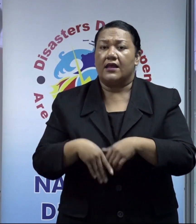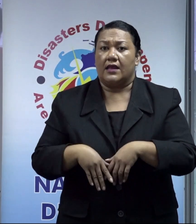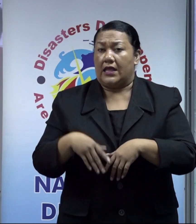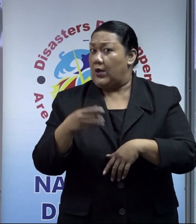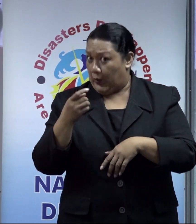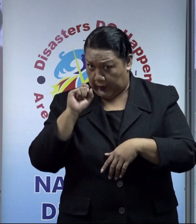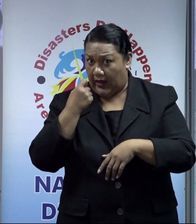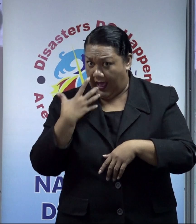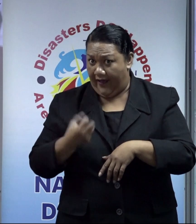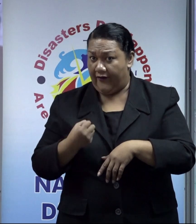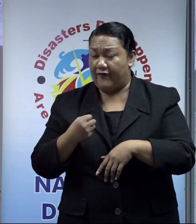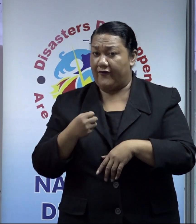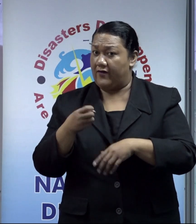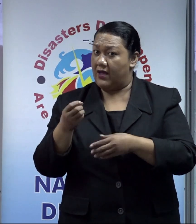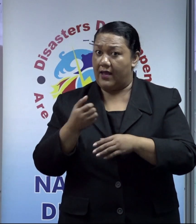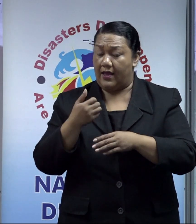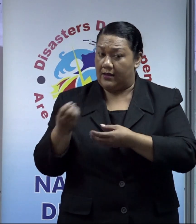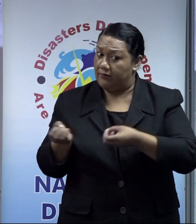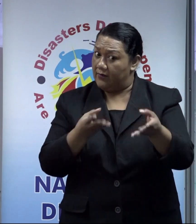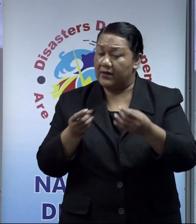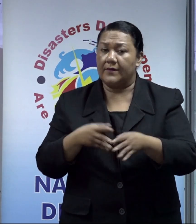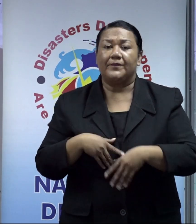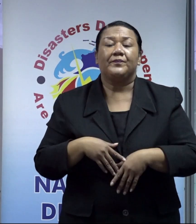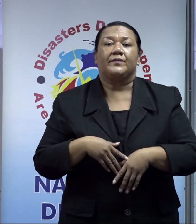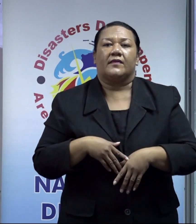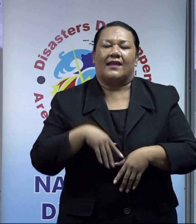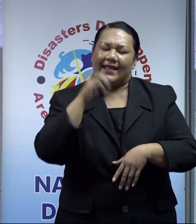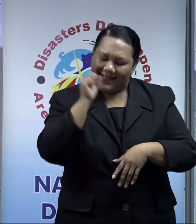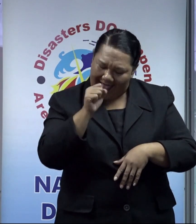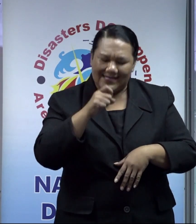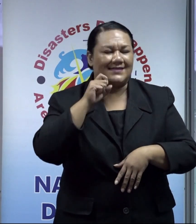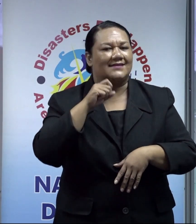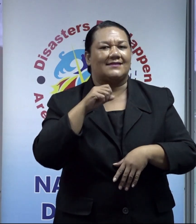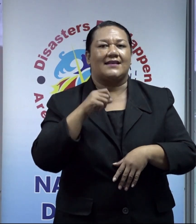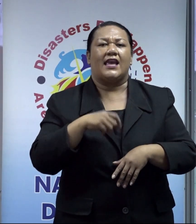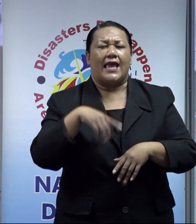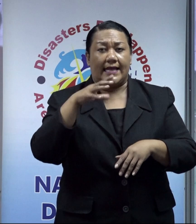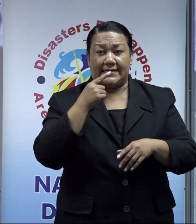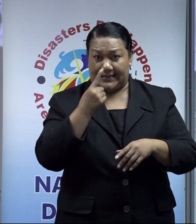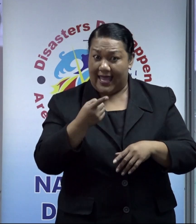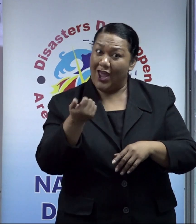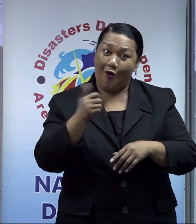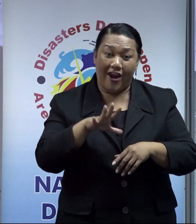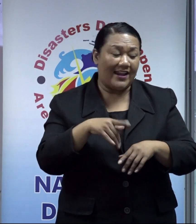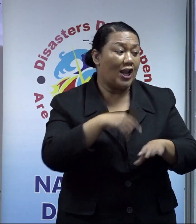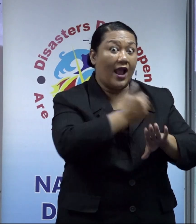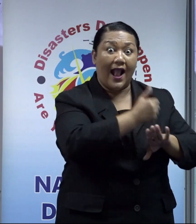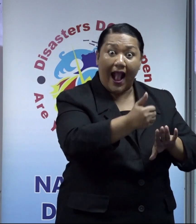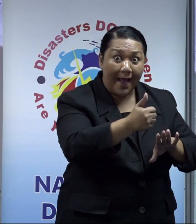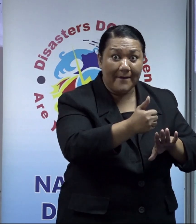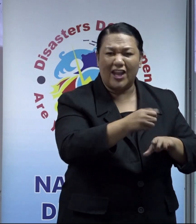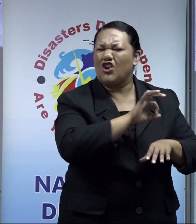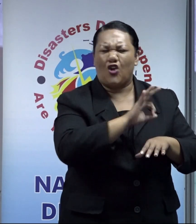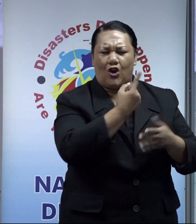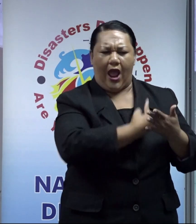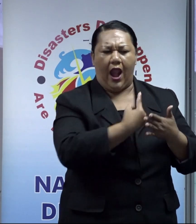Yes. Like I said earlier, government does not work alone. We work with our CSOs and our partners on the ground, and therefore through those networks that